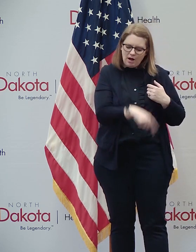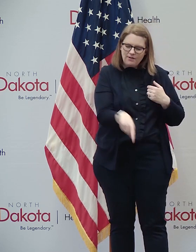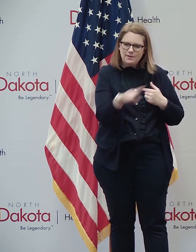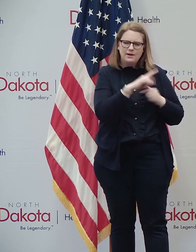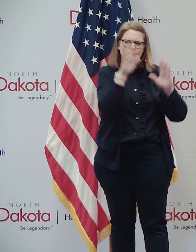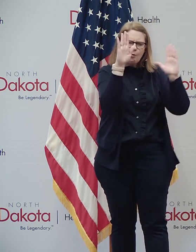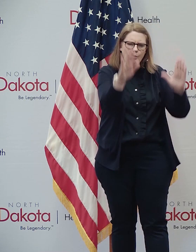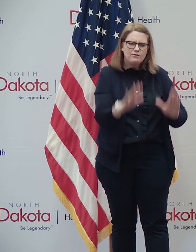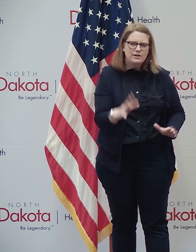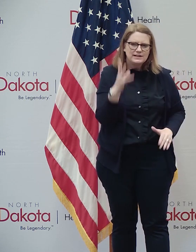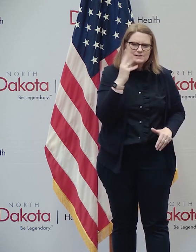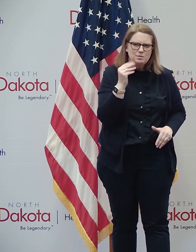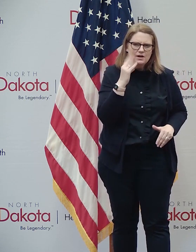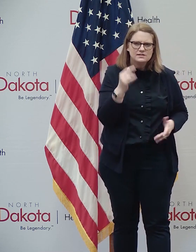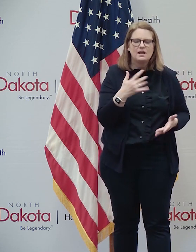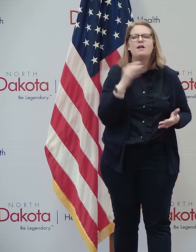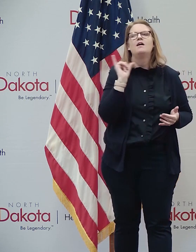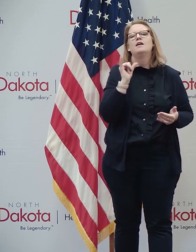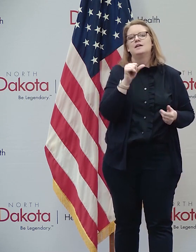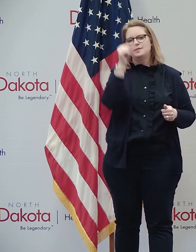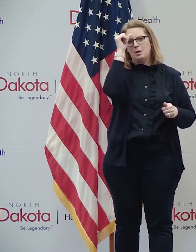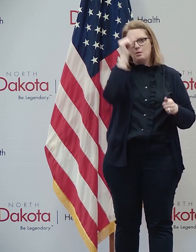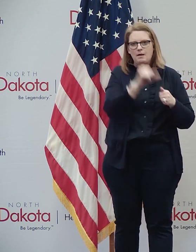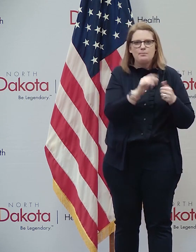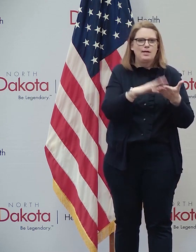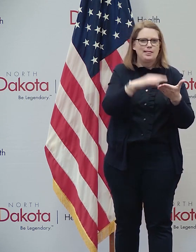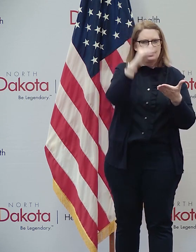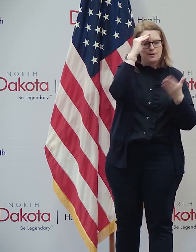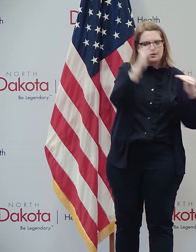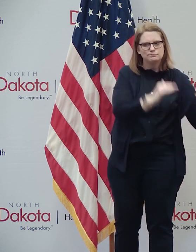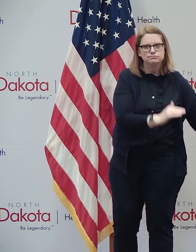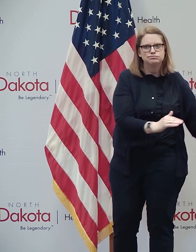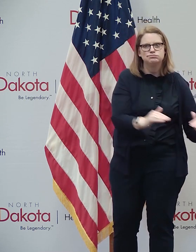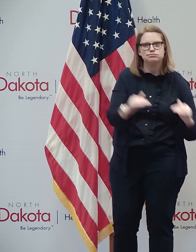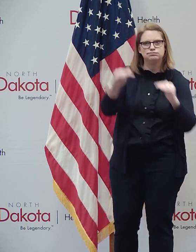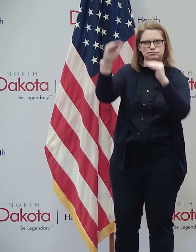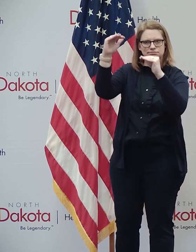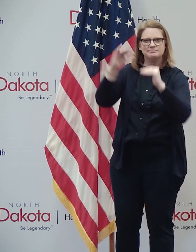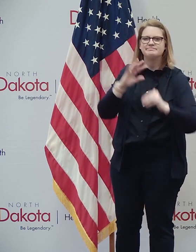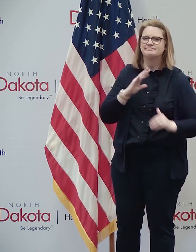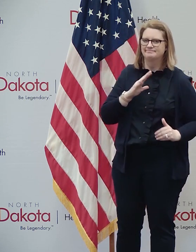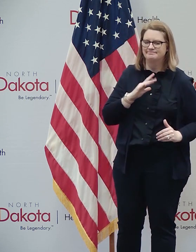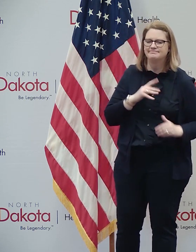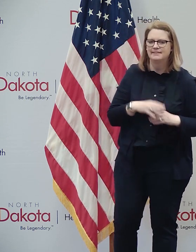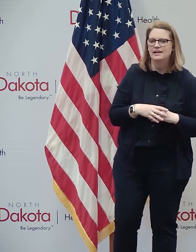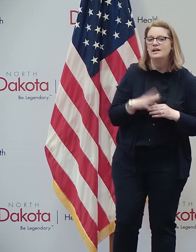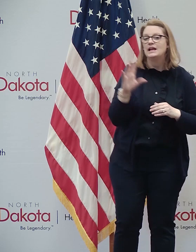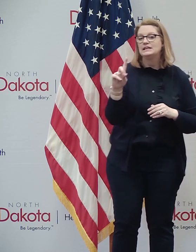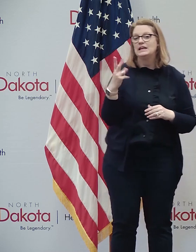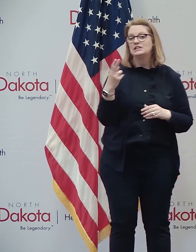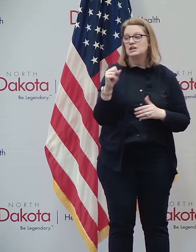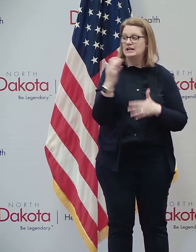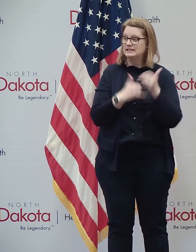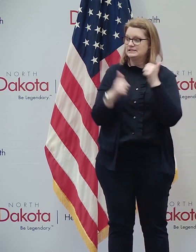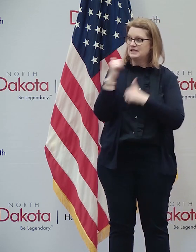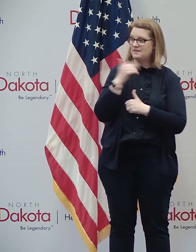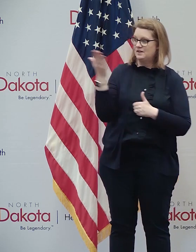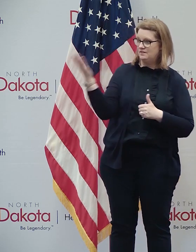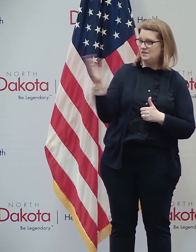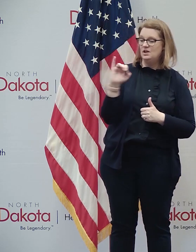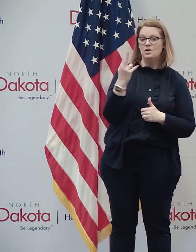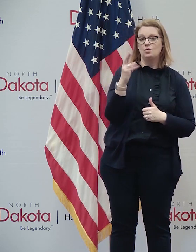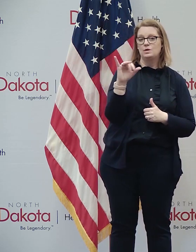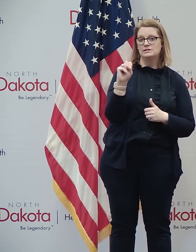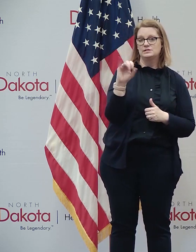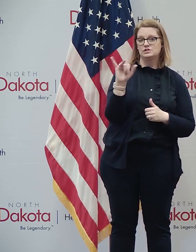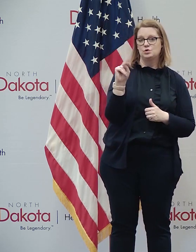know will impact those children as they learn and grow for years to come. And again, as I said, DHS Executive Director Chris Jones is here in the room.